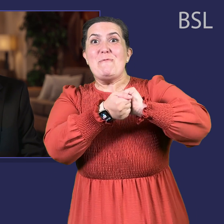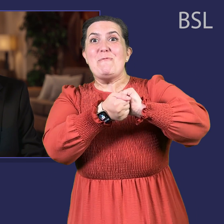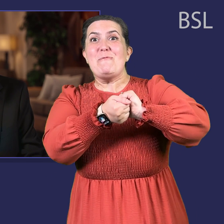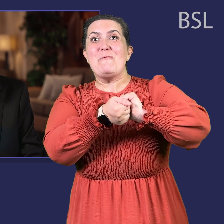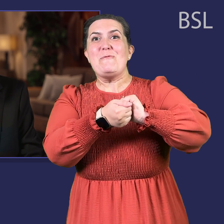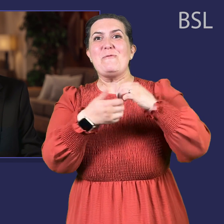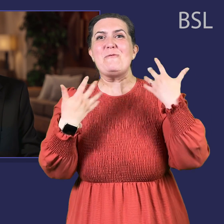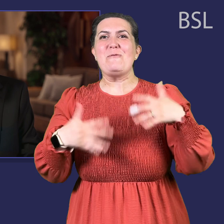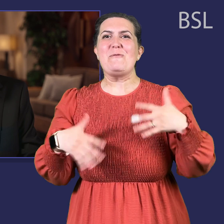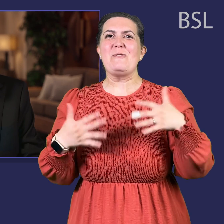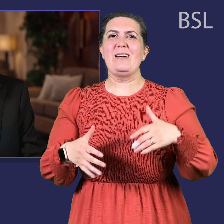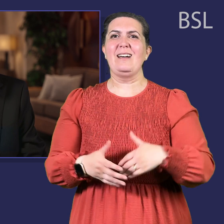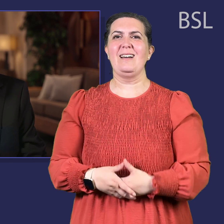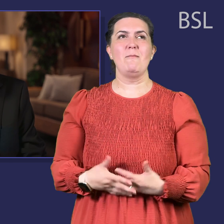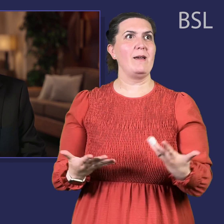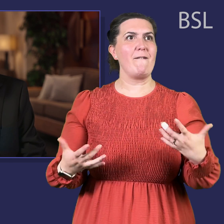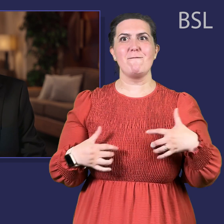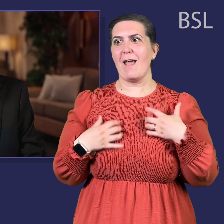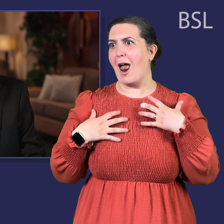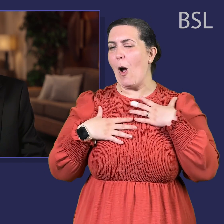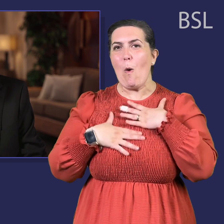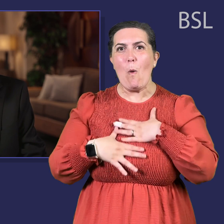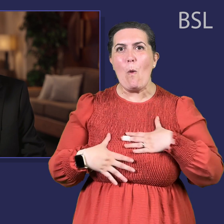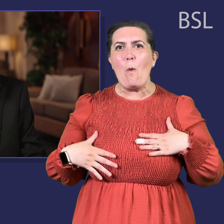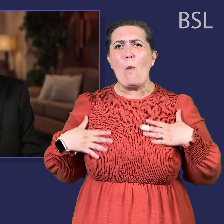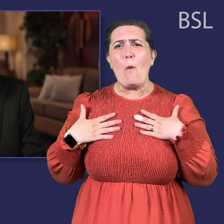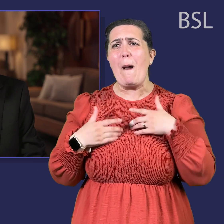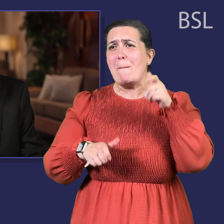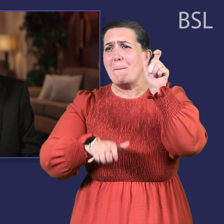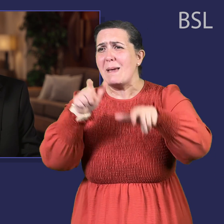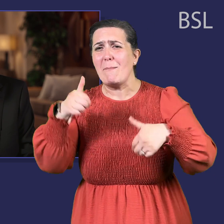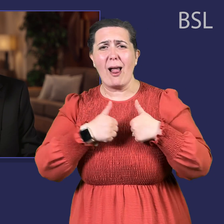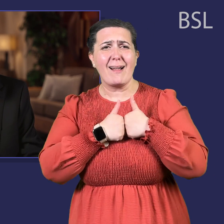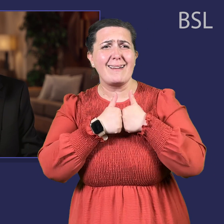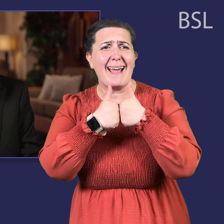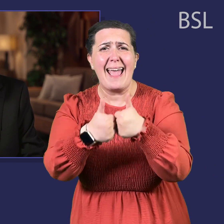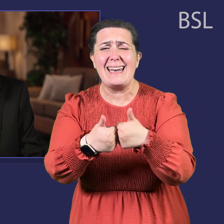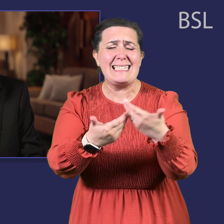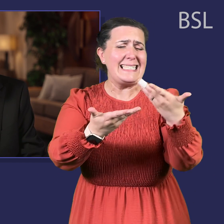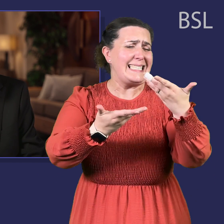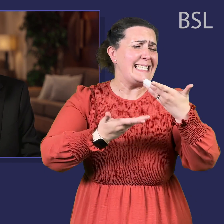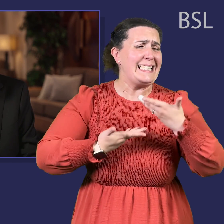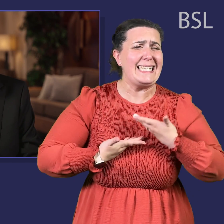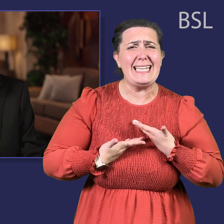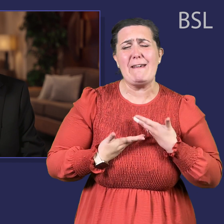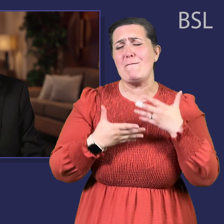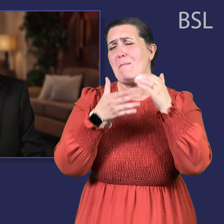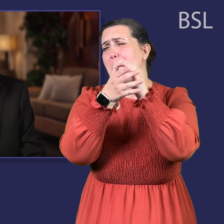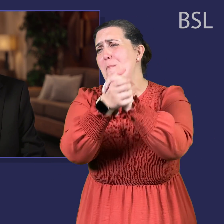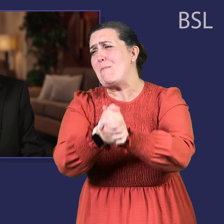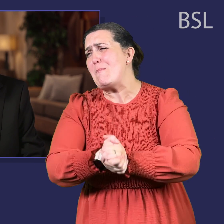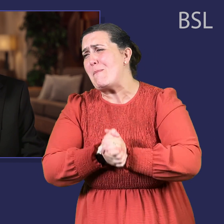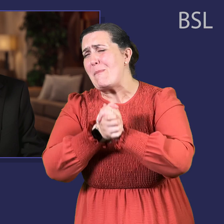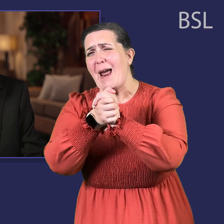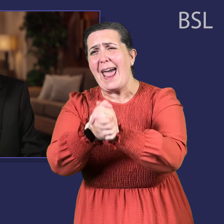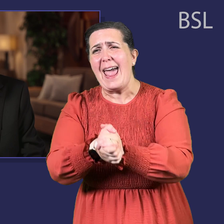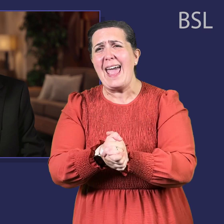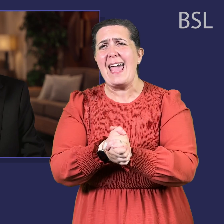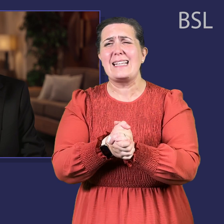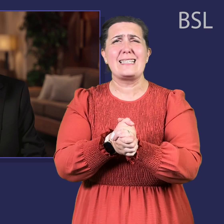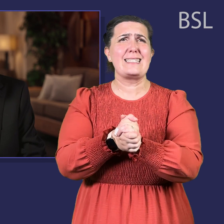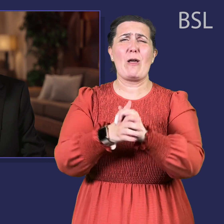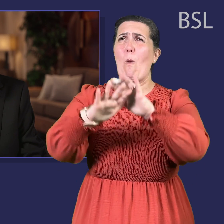been. I'm overwhelmed with the kindness, generosity, and prayers of